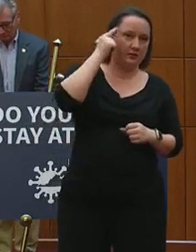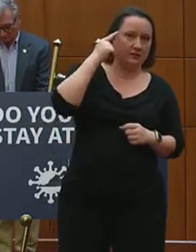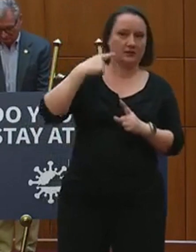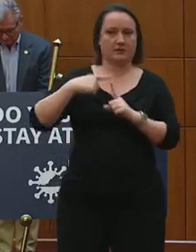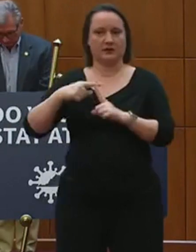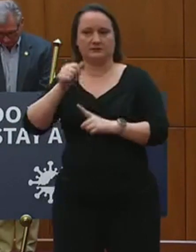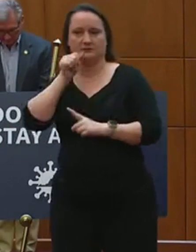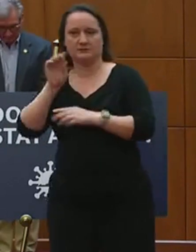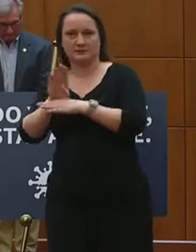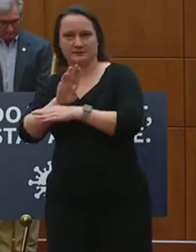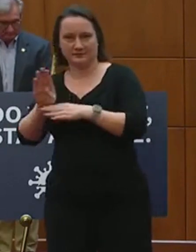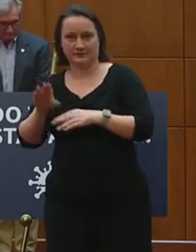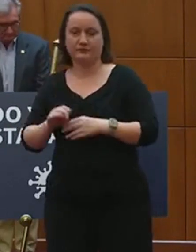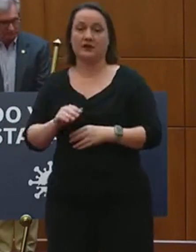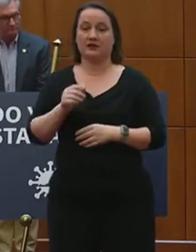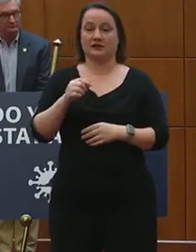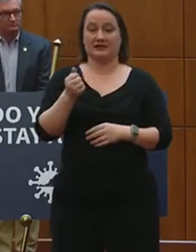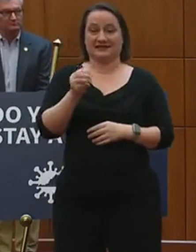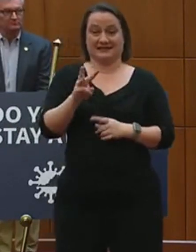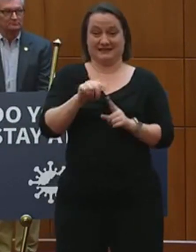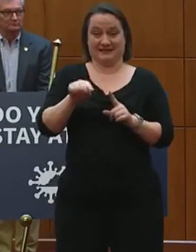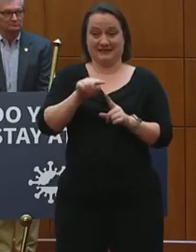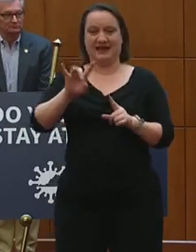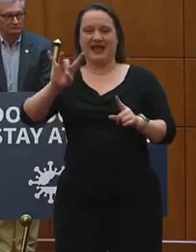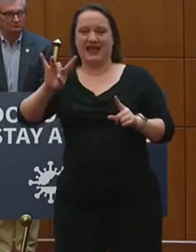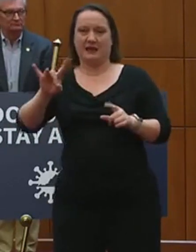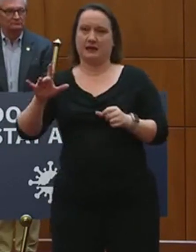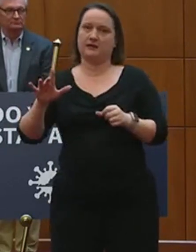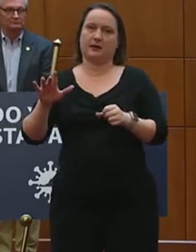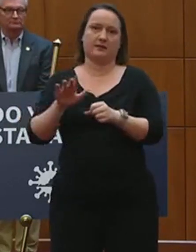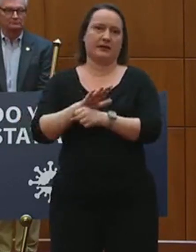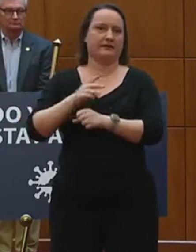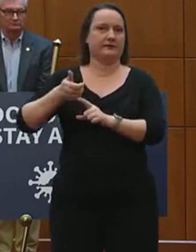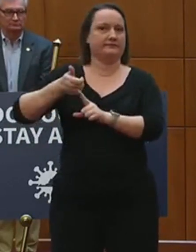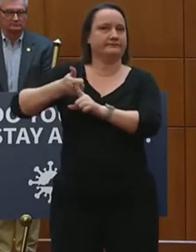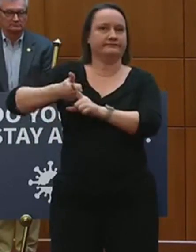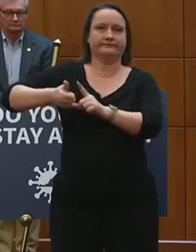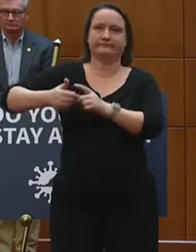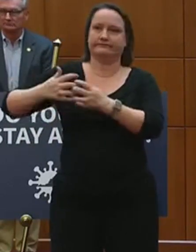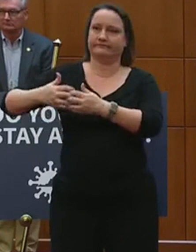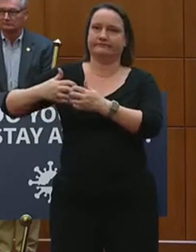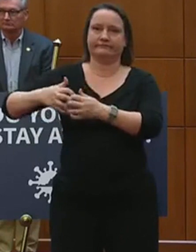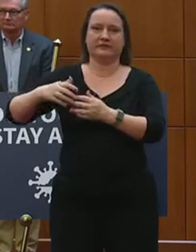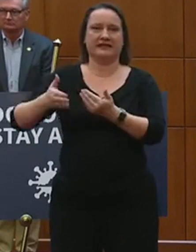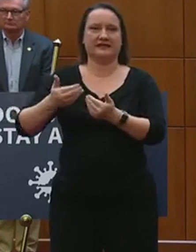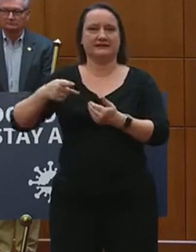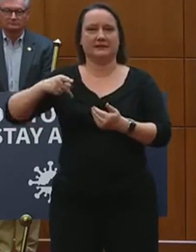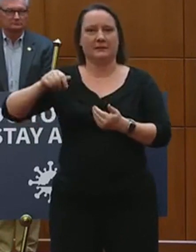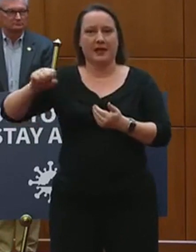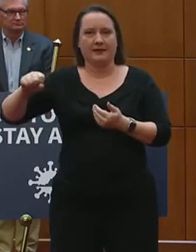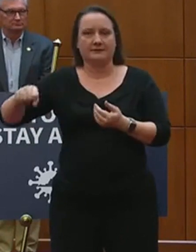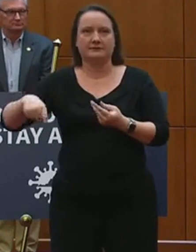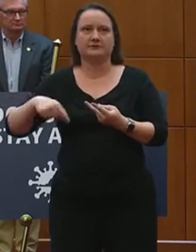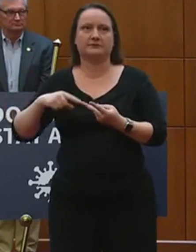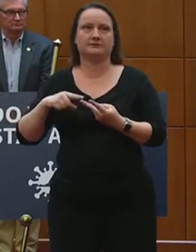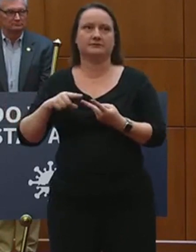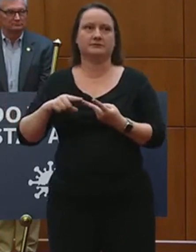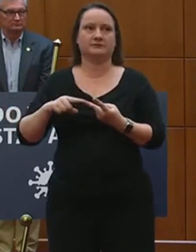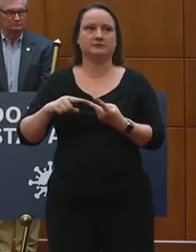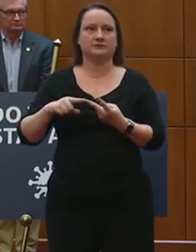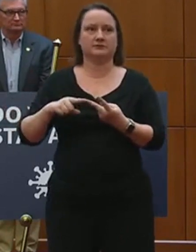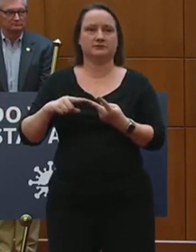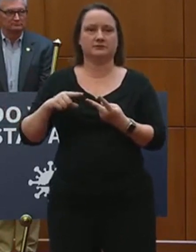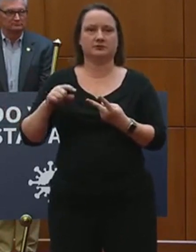Of the 16, 8 are completely electronic with Easy Pass or the